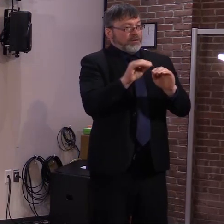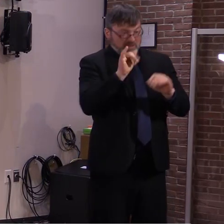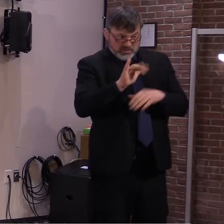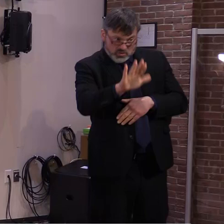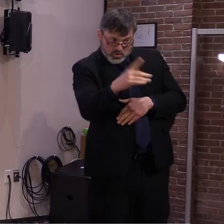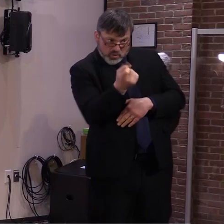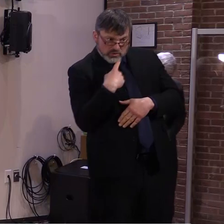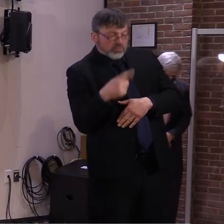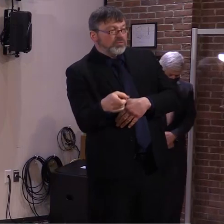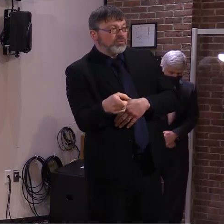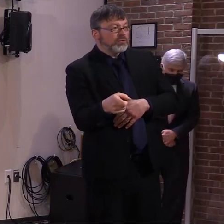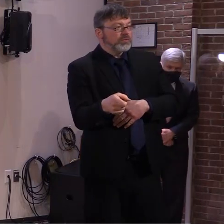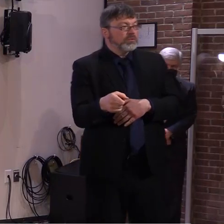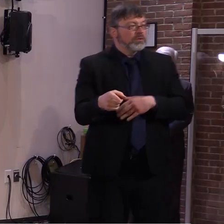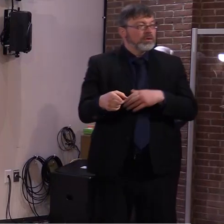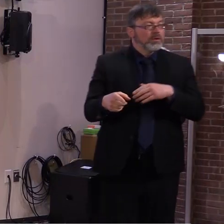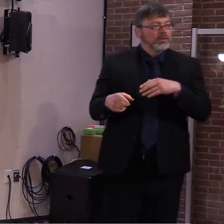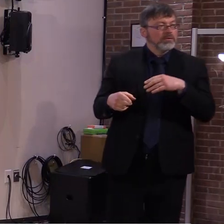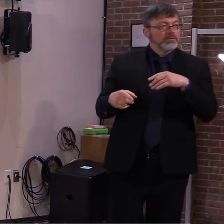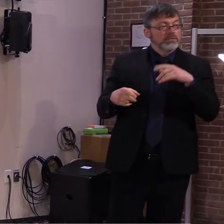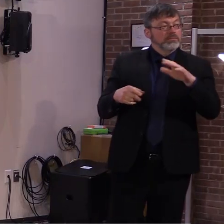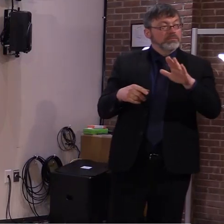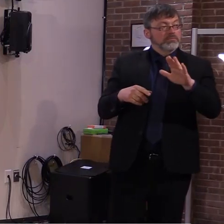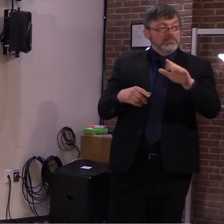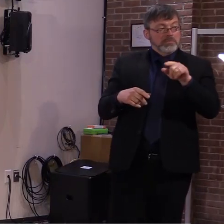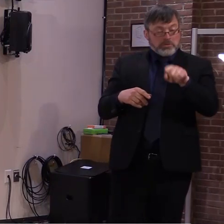support that. I think they have to be tied together.